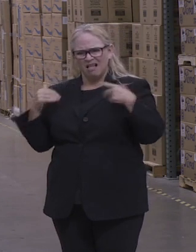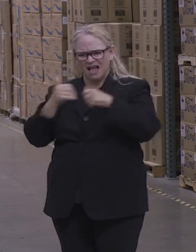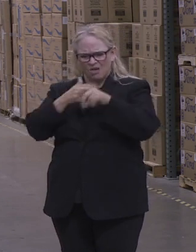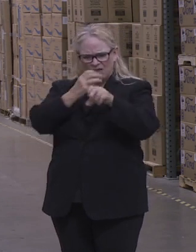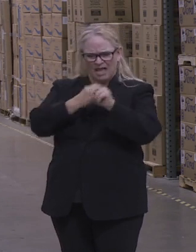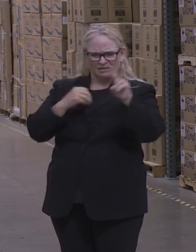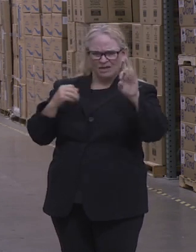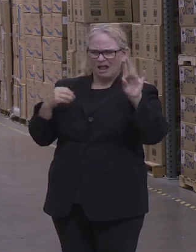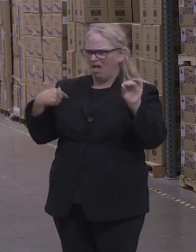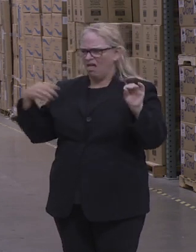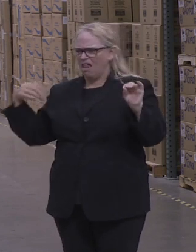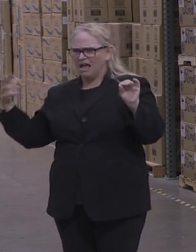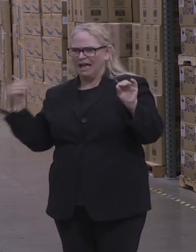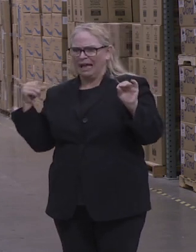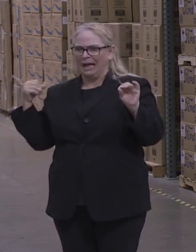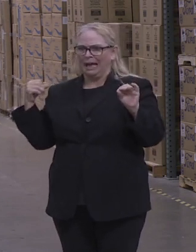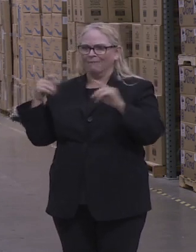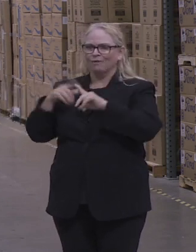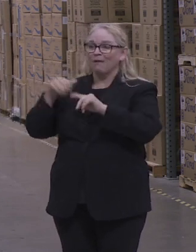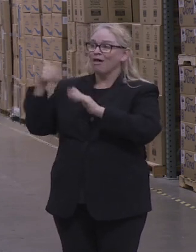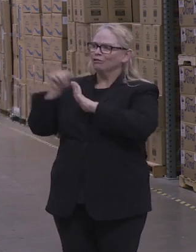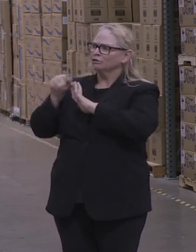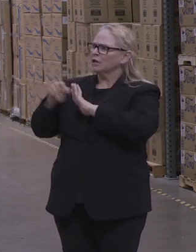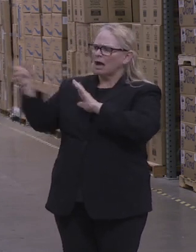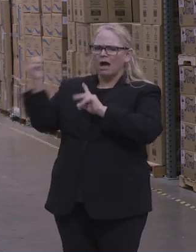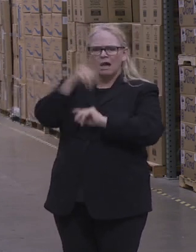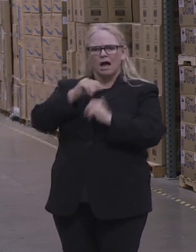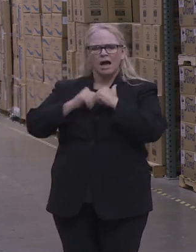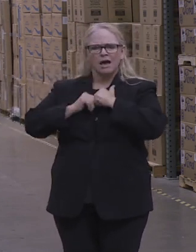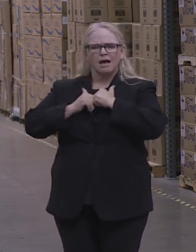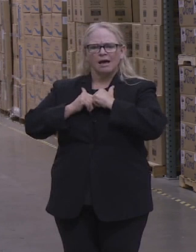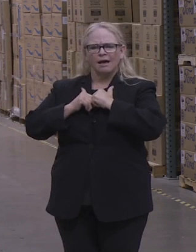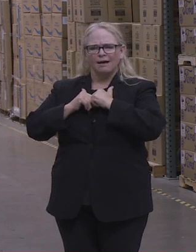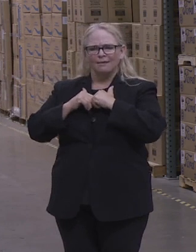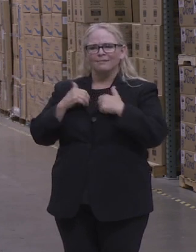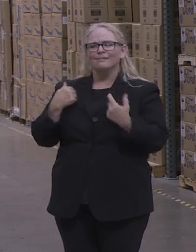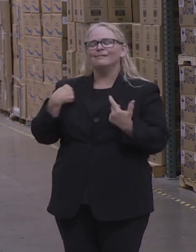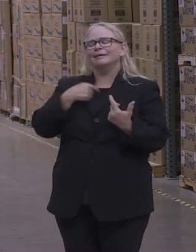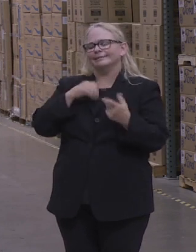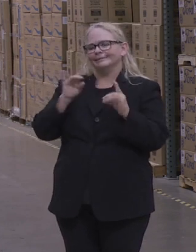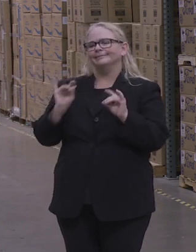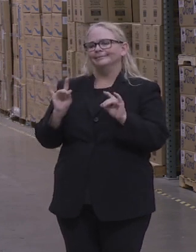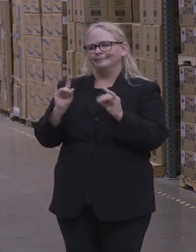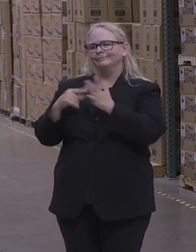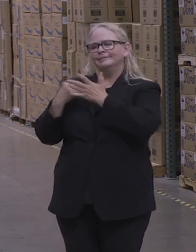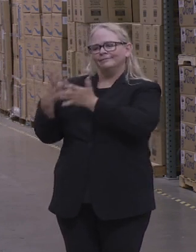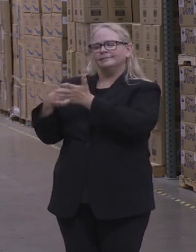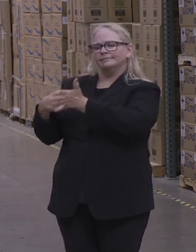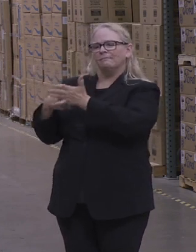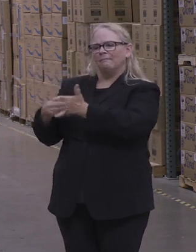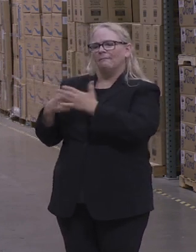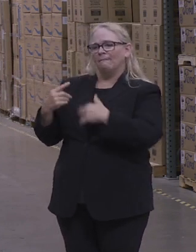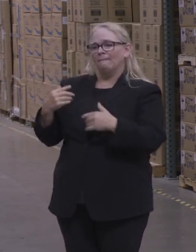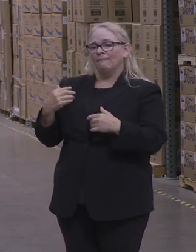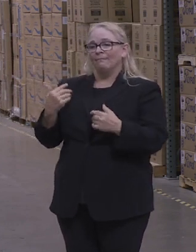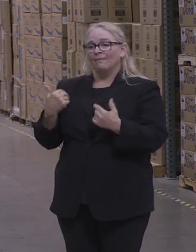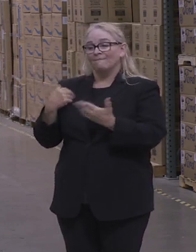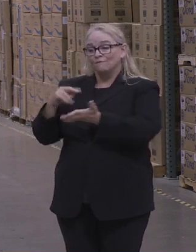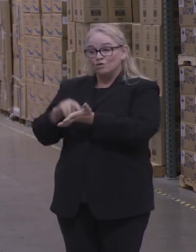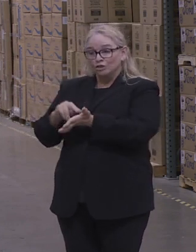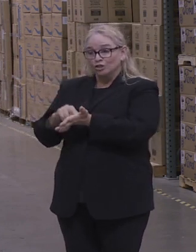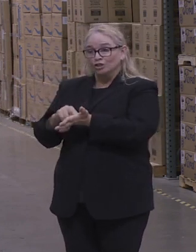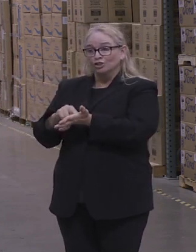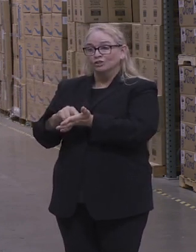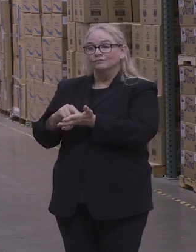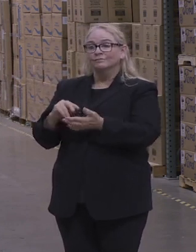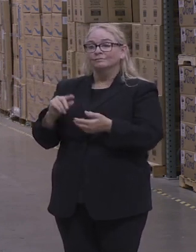and increasingly we're hearing specific examples of that, including some of our nurses. I talked to a